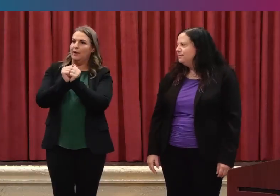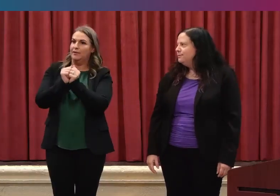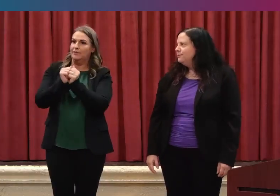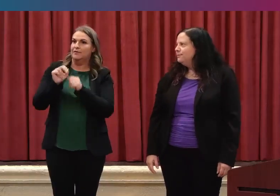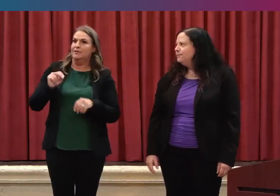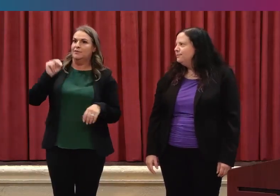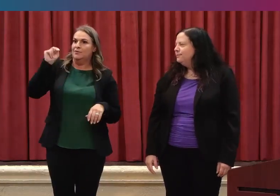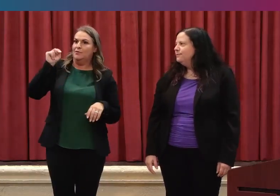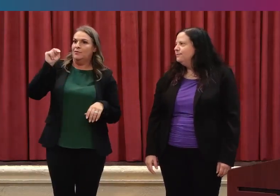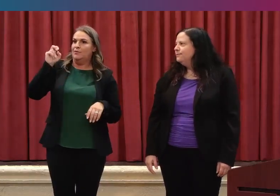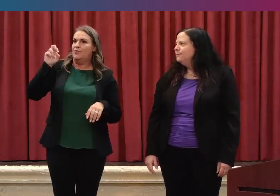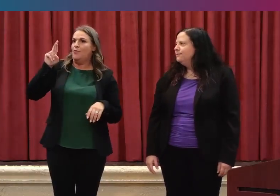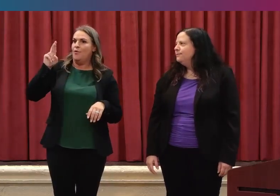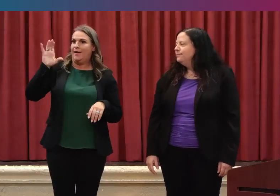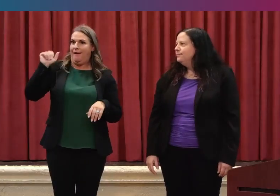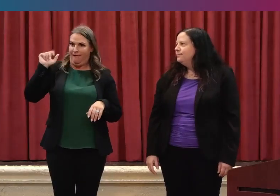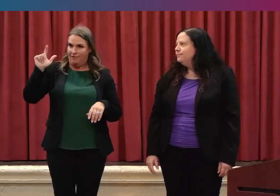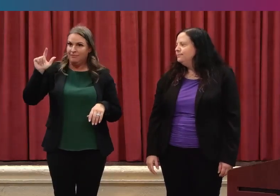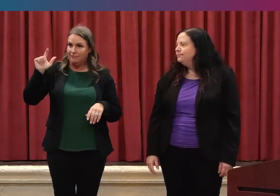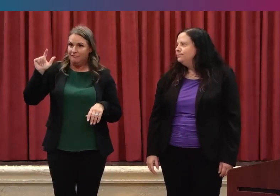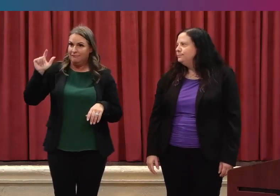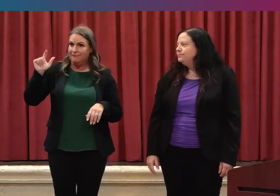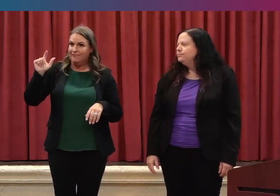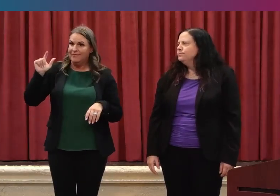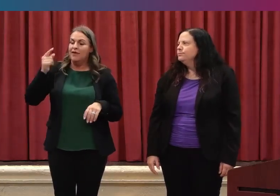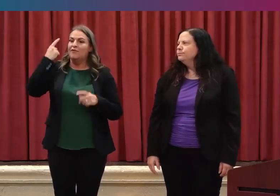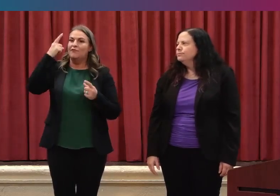Right now, we're partnering with NorCal